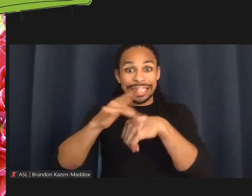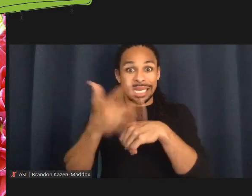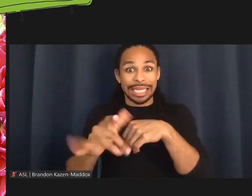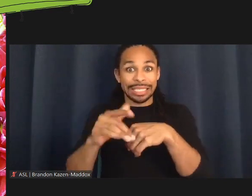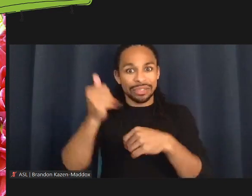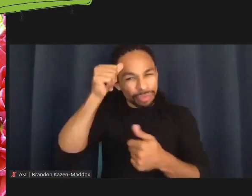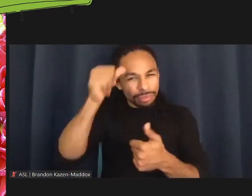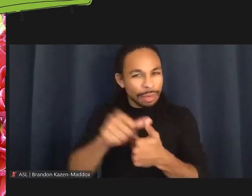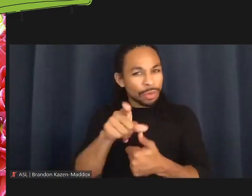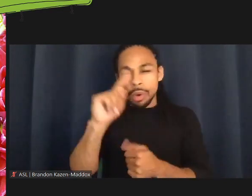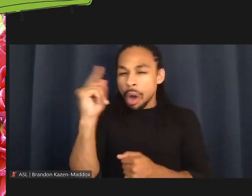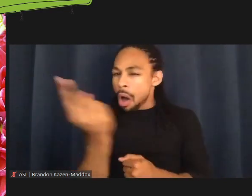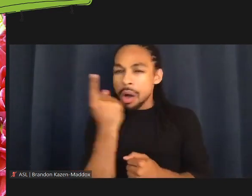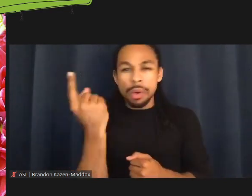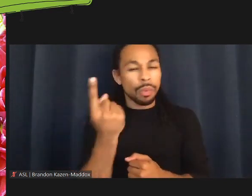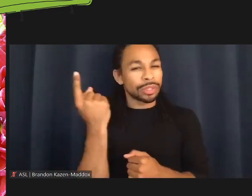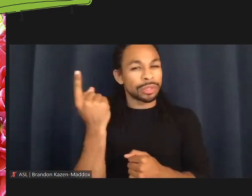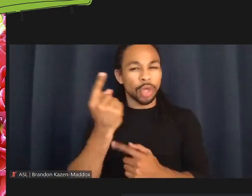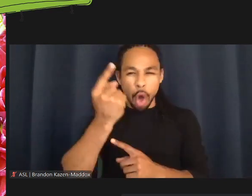always